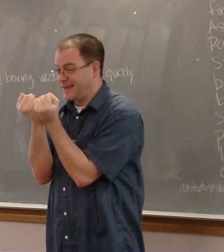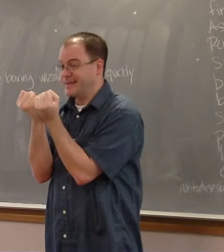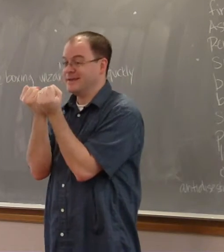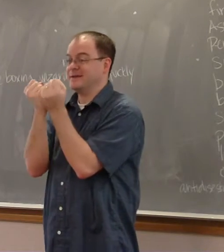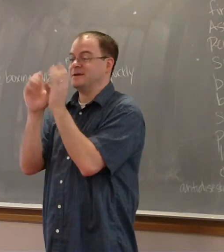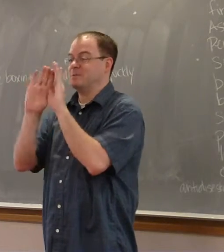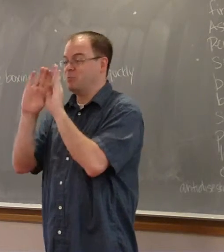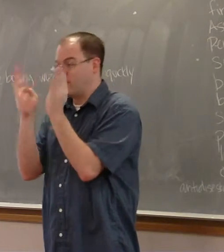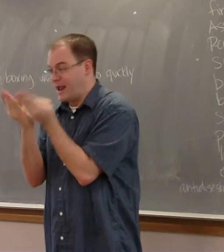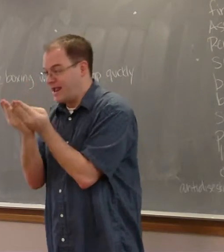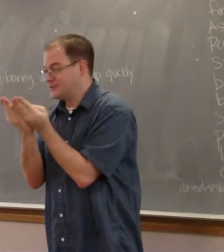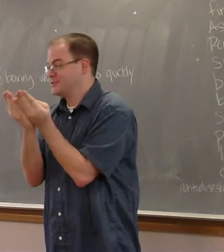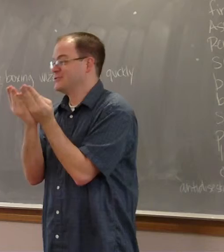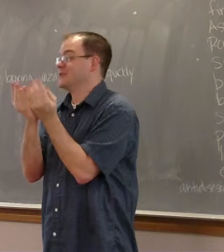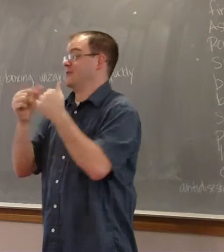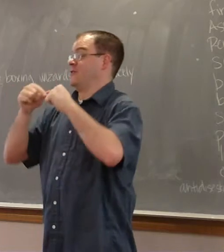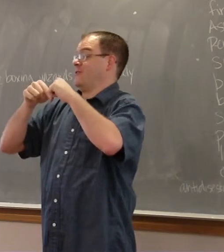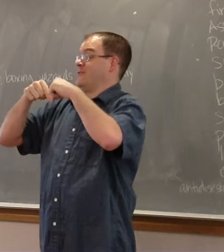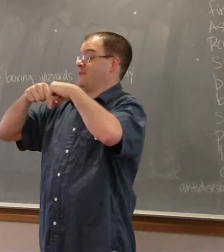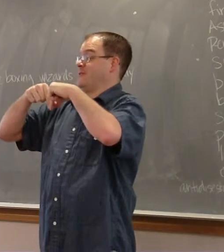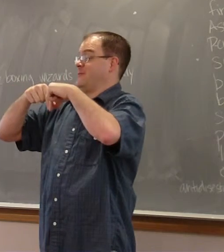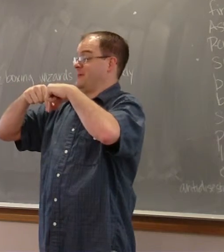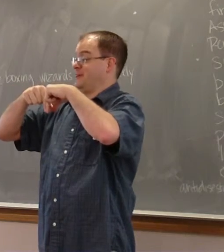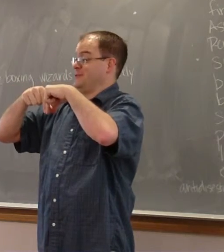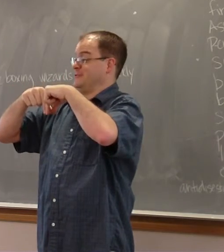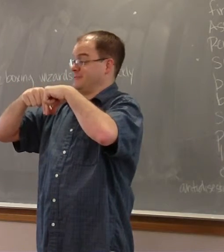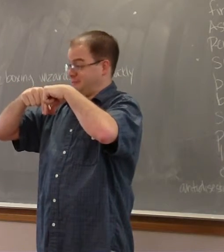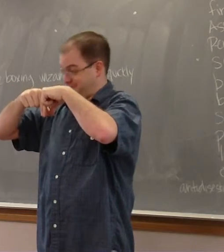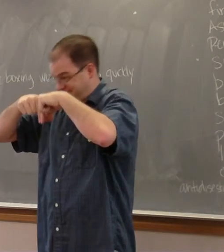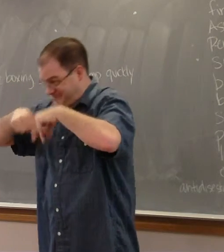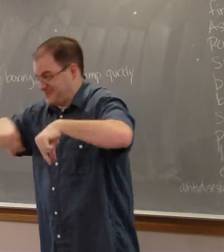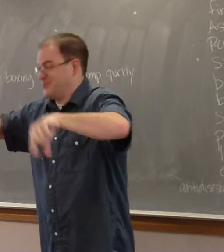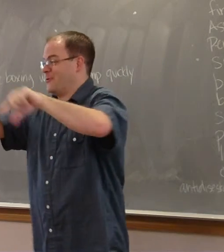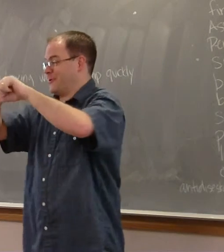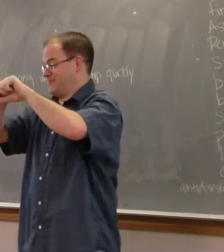stake, branch, Branch president. with a Q, it's quorum.